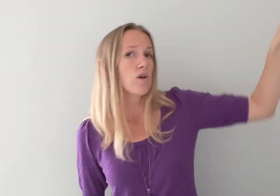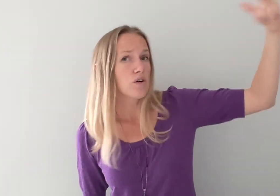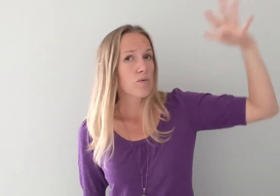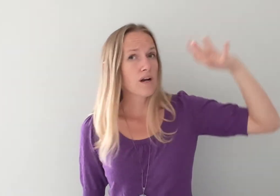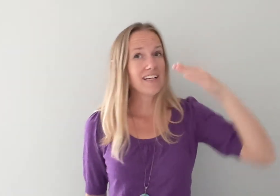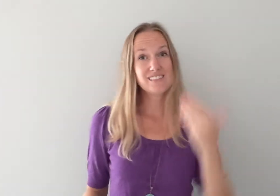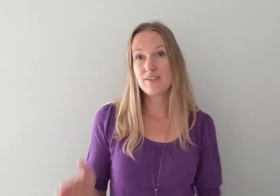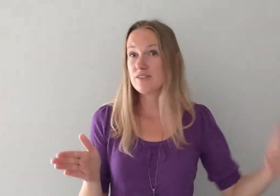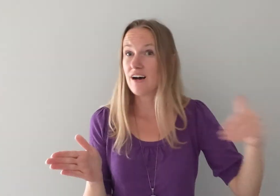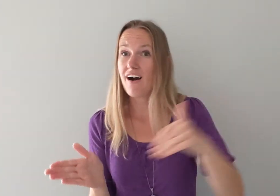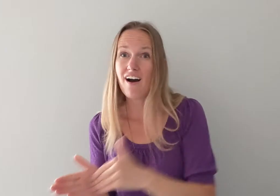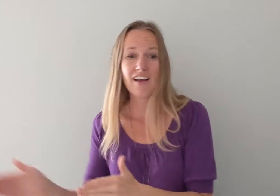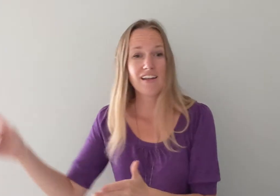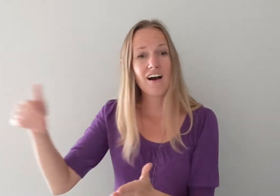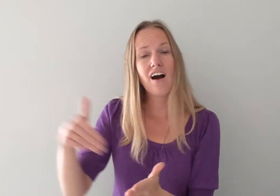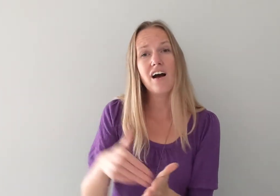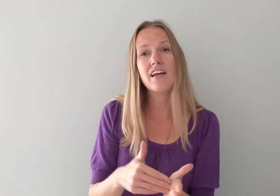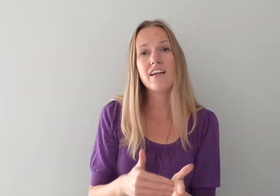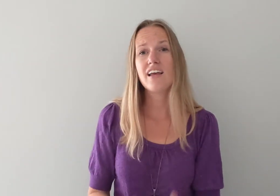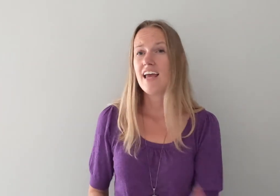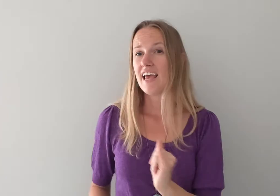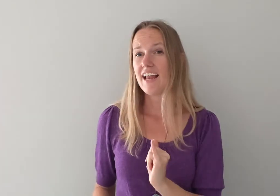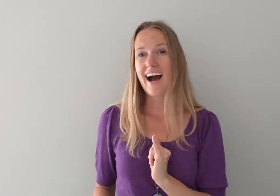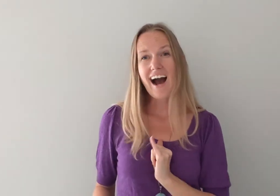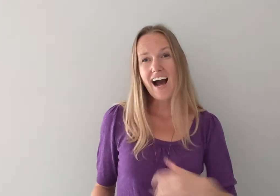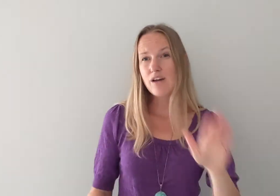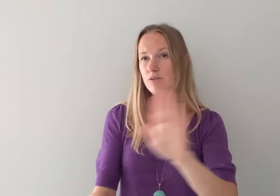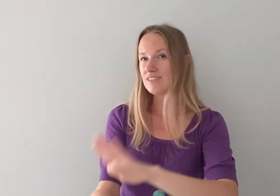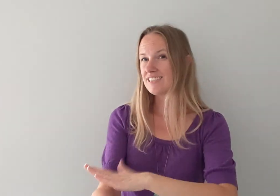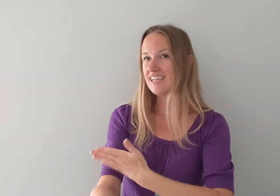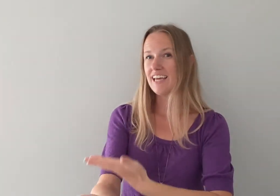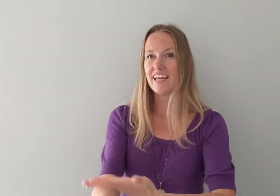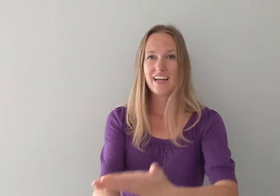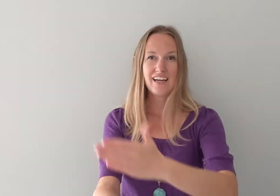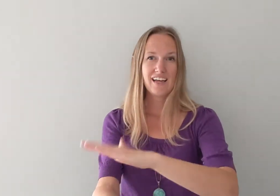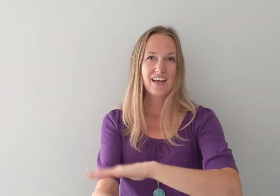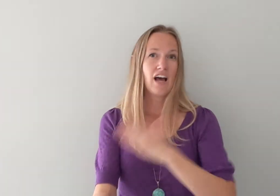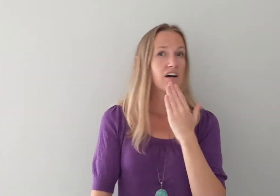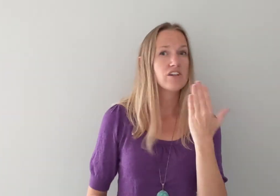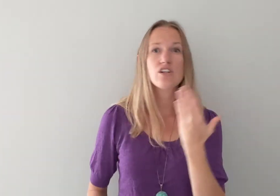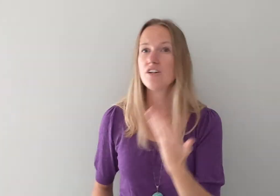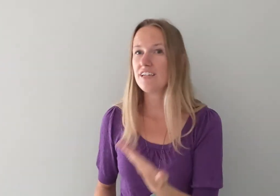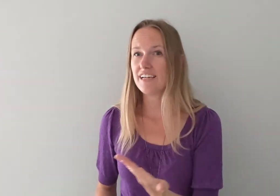Your grace goes on, and I will sing of your